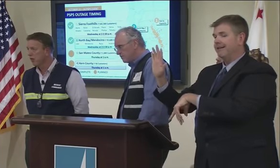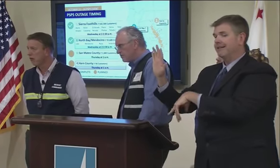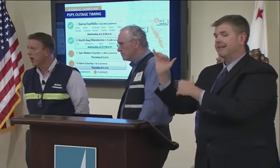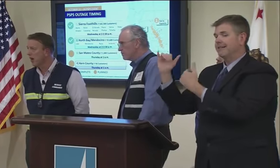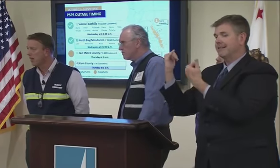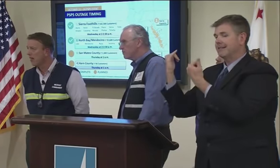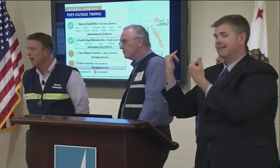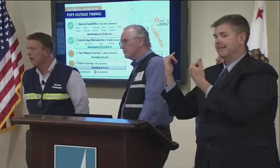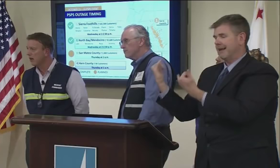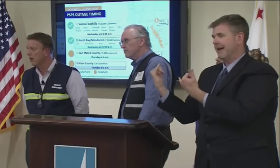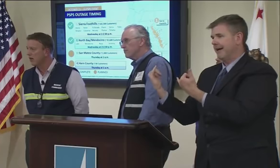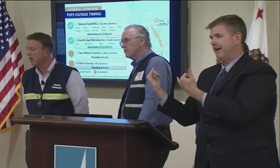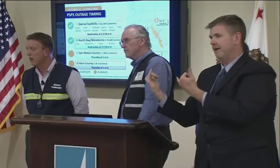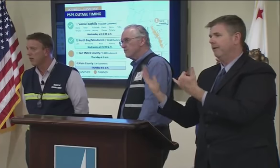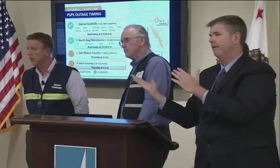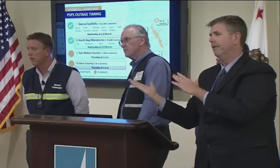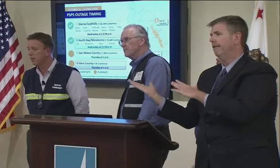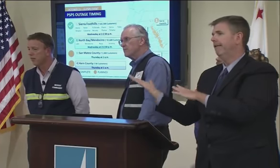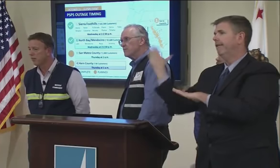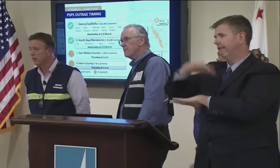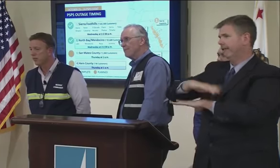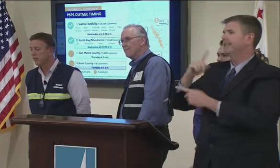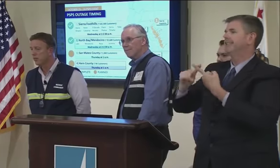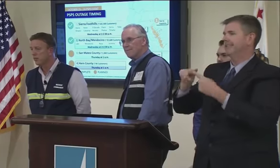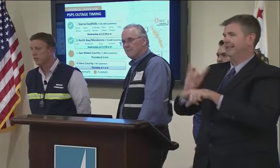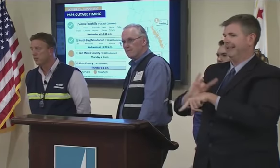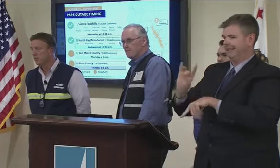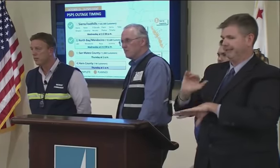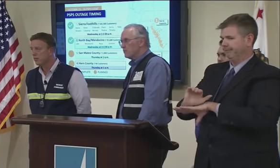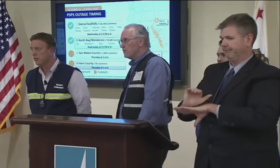So that's what I have at this time.